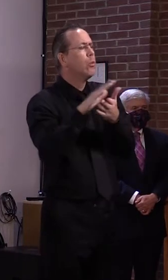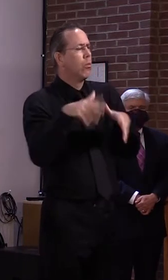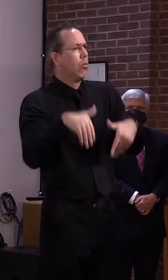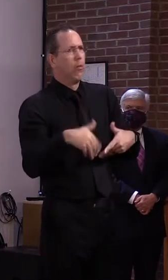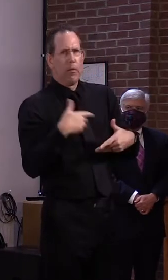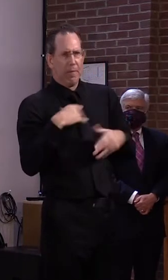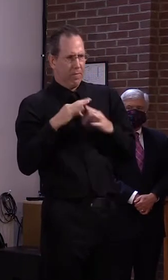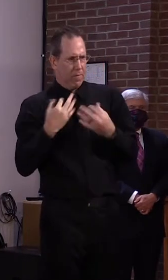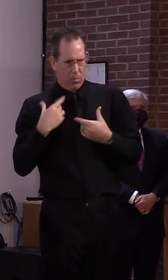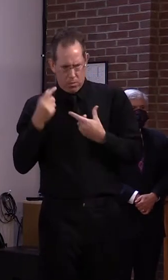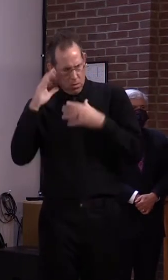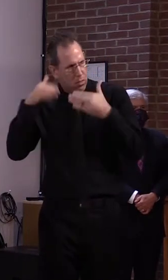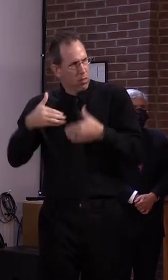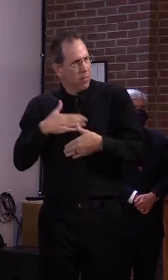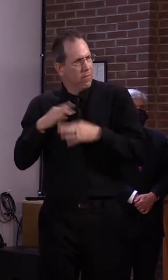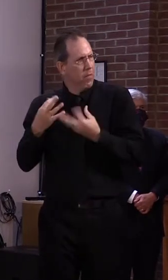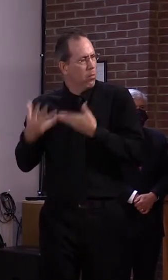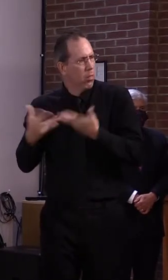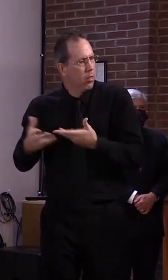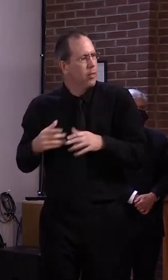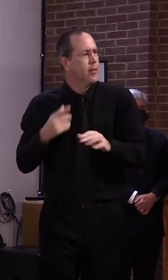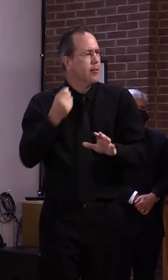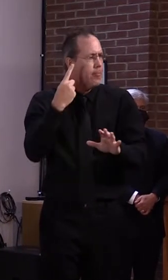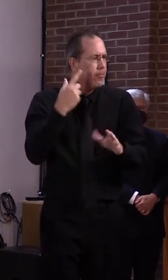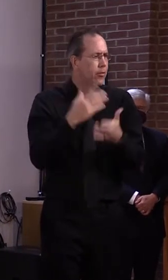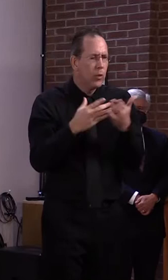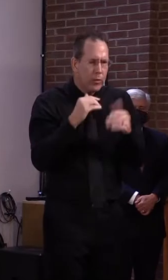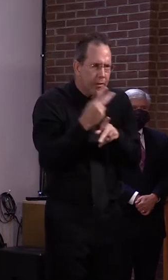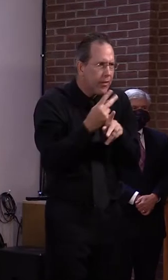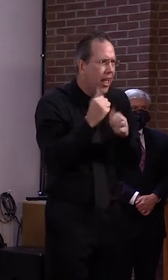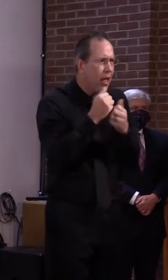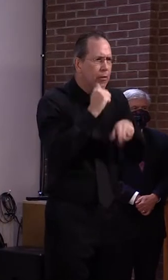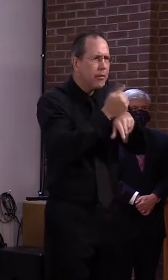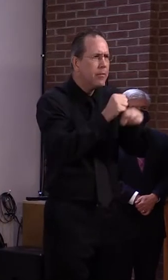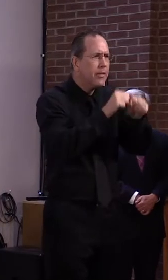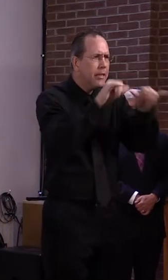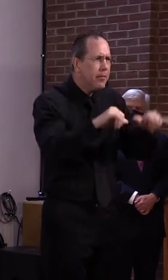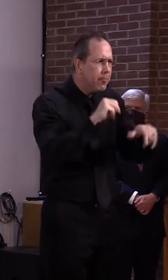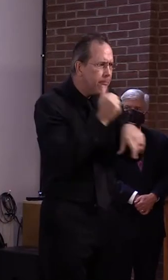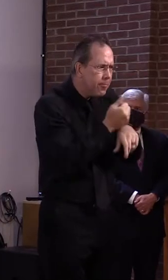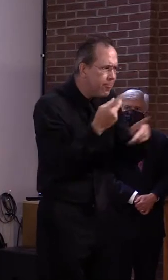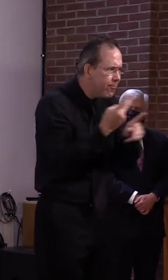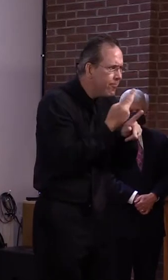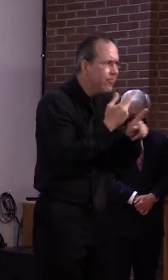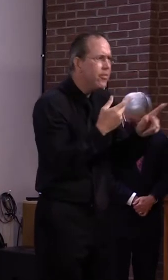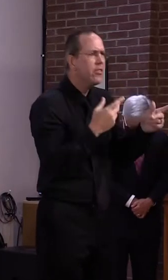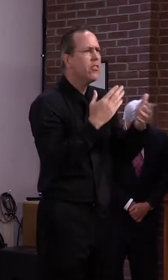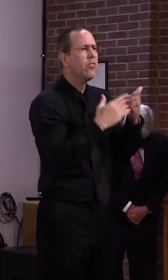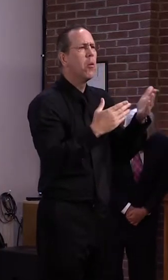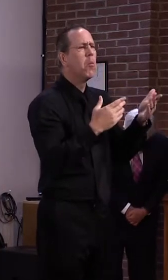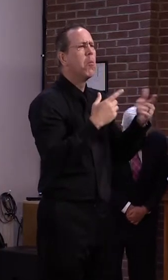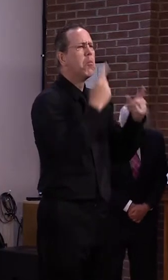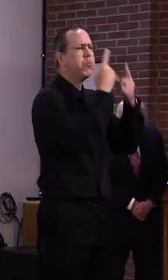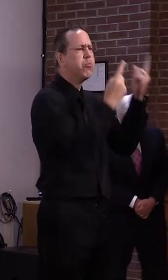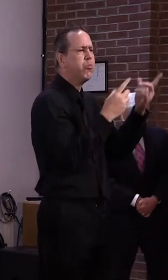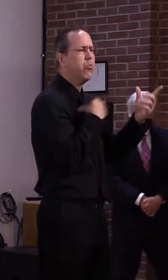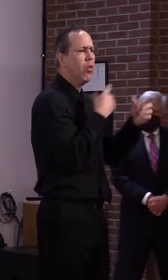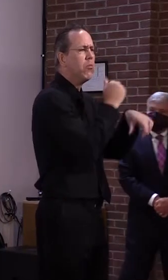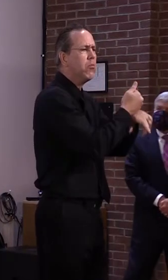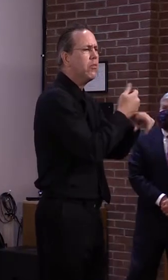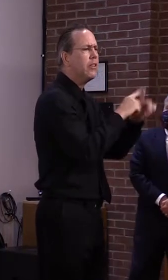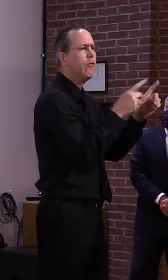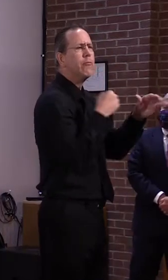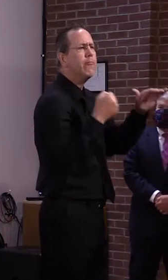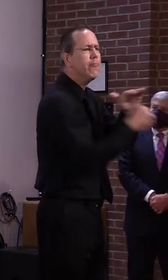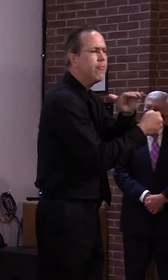that led to us putting together this package to serve all Vermonters as well. But it's an iterative process focused on problem solving and getting